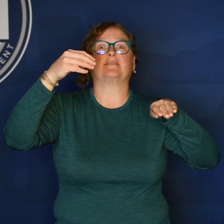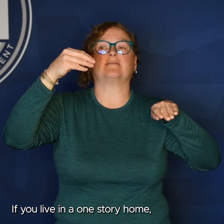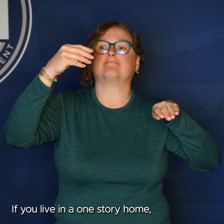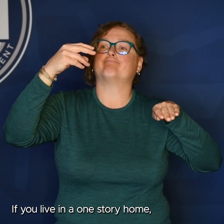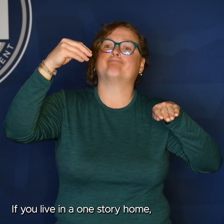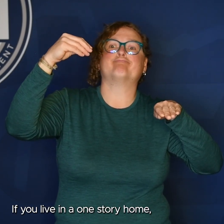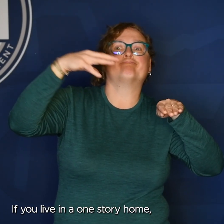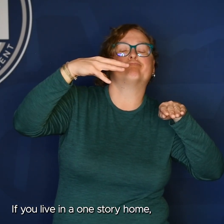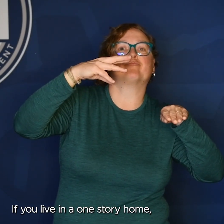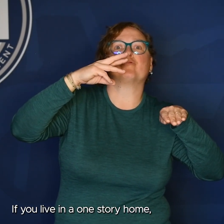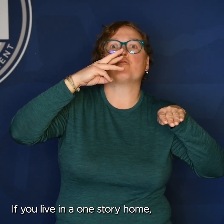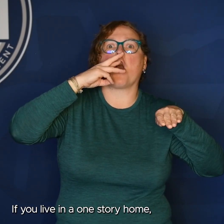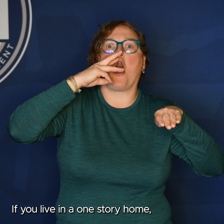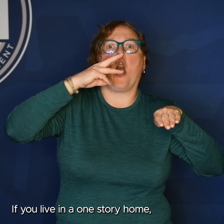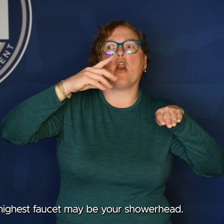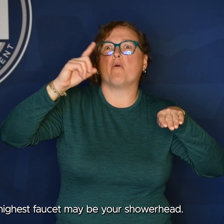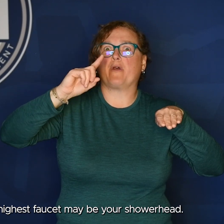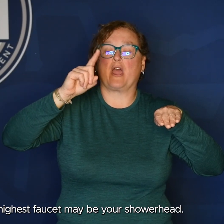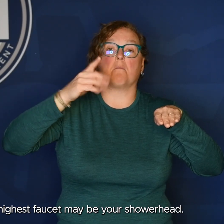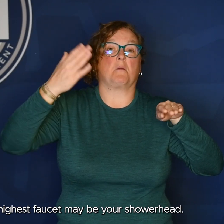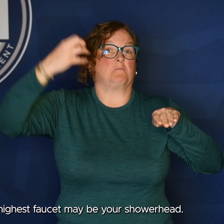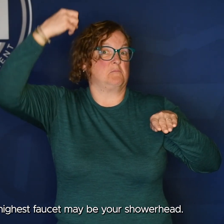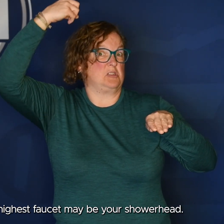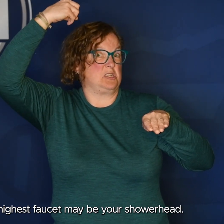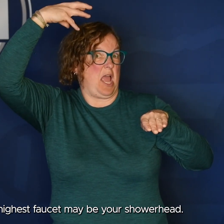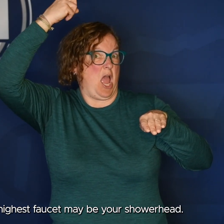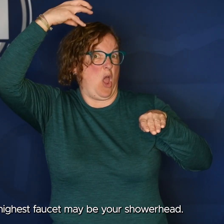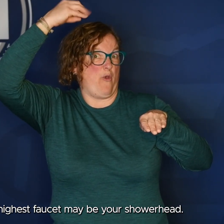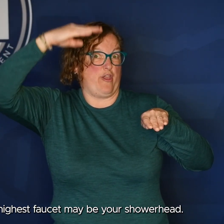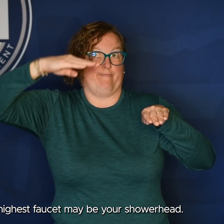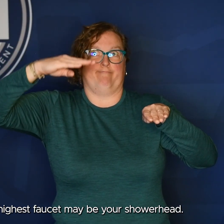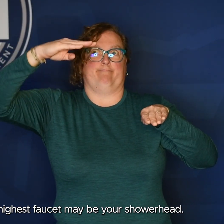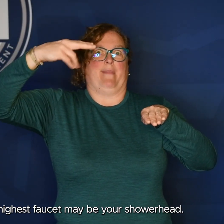If you live in a one-story home, the highest faucet may be your shower head.